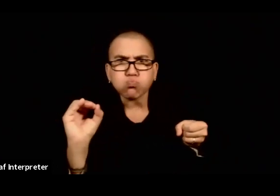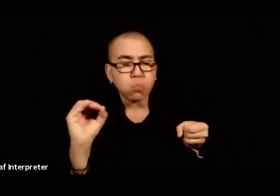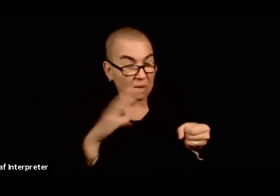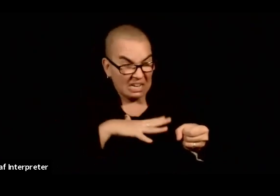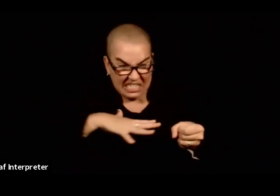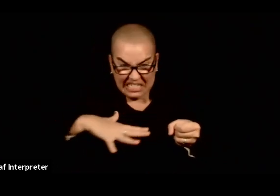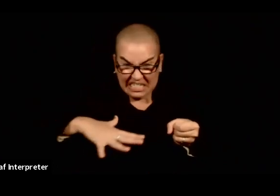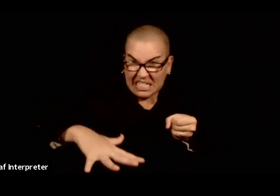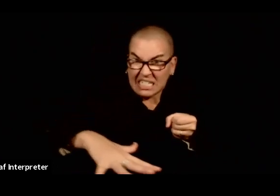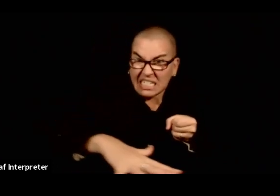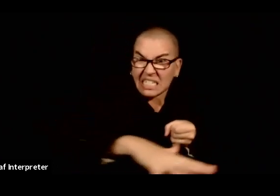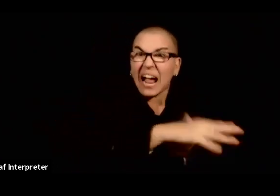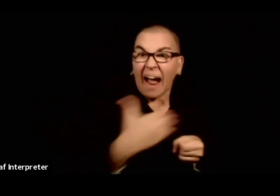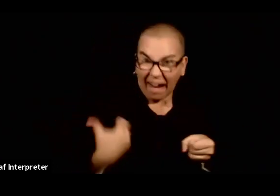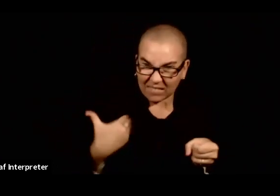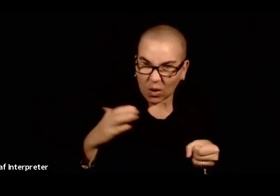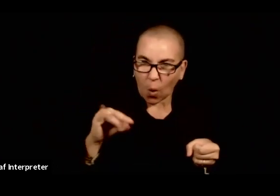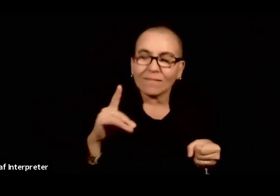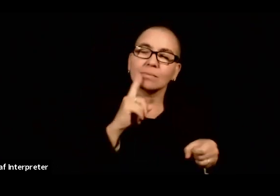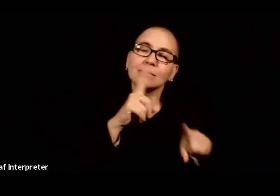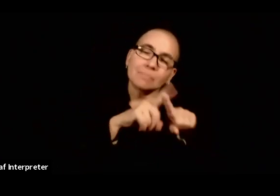also on the phone as a resource for us.